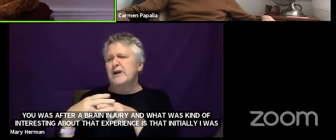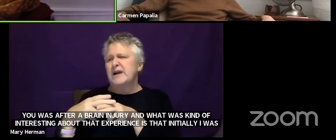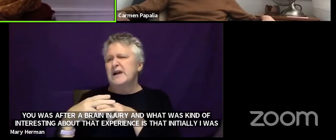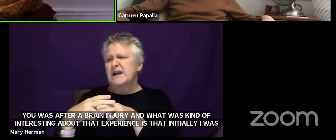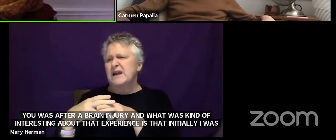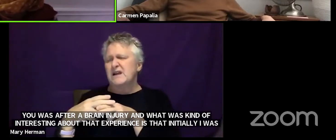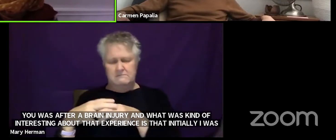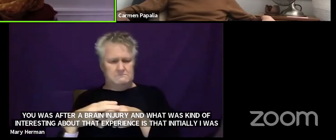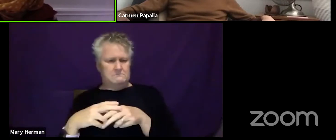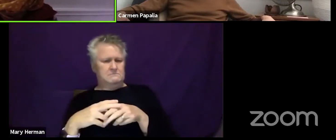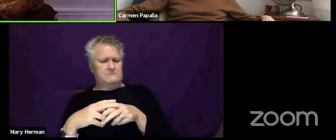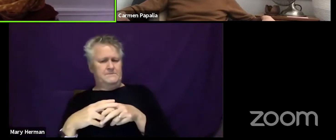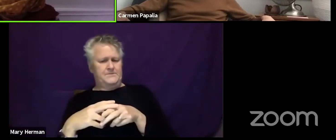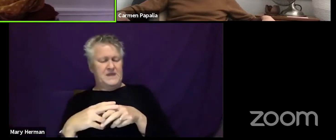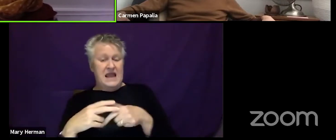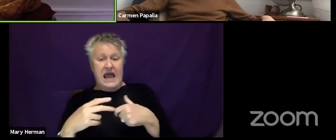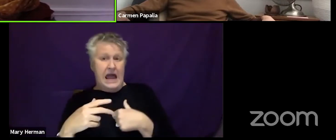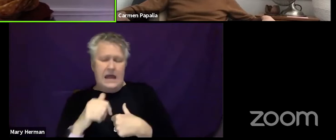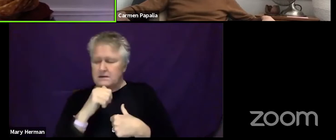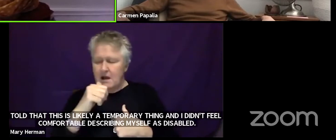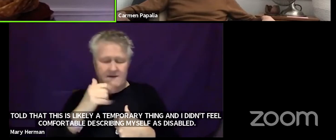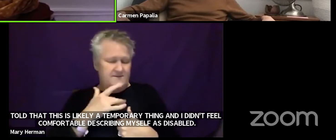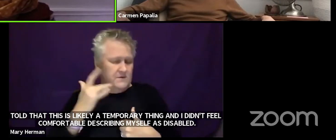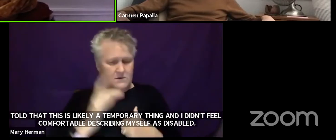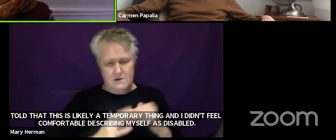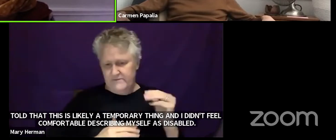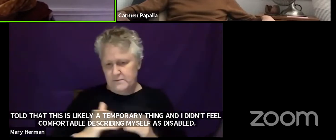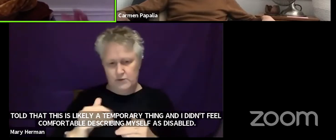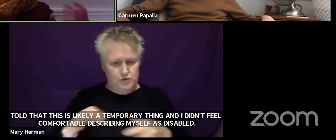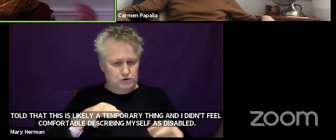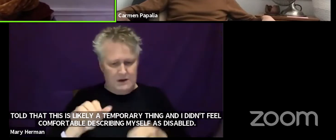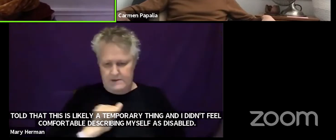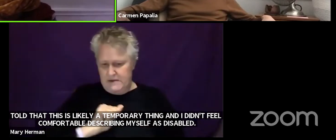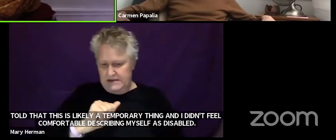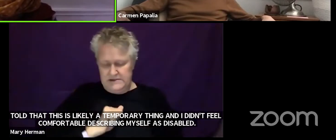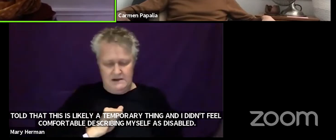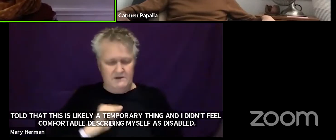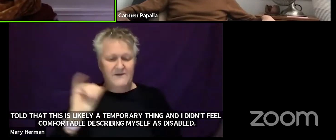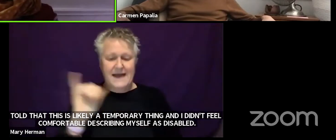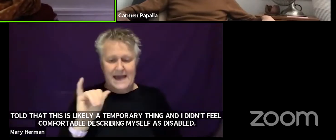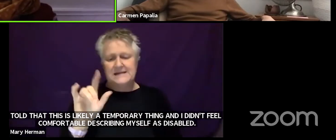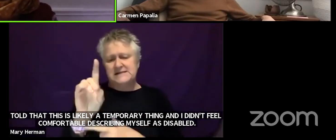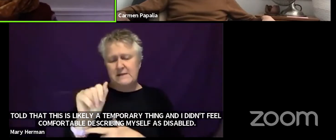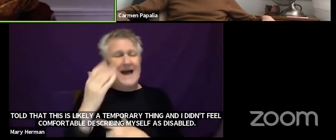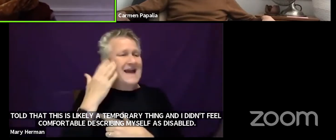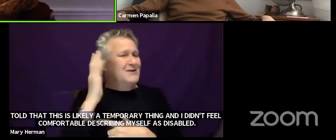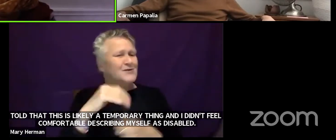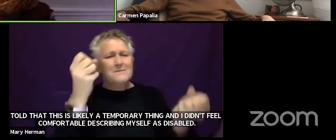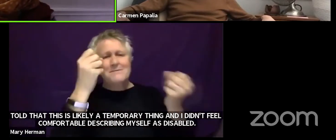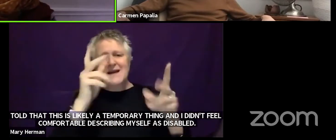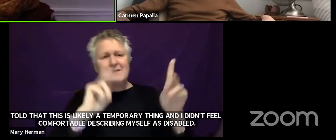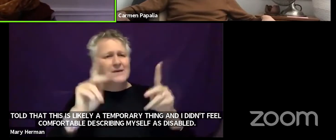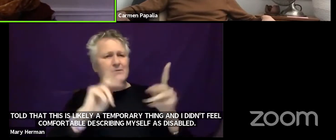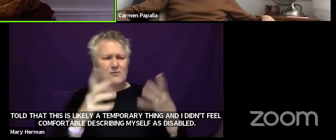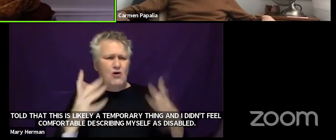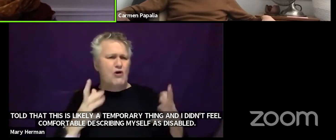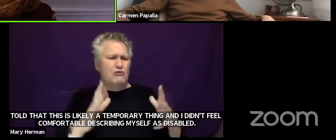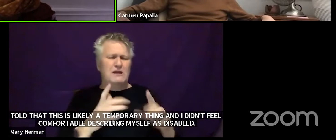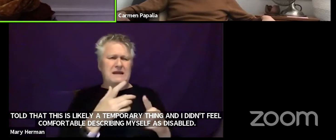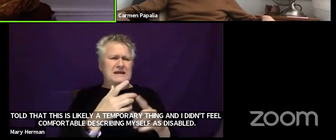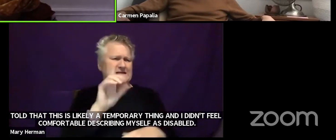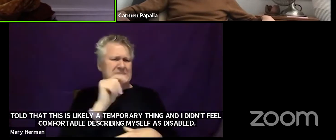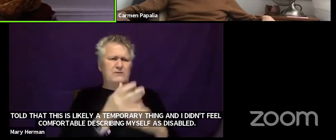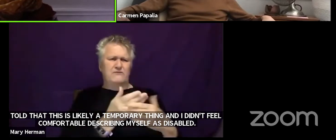describing myself as disabled. I knew a lot of people who were disabled from birth, and I didn't really